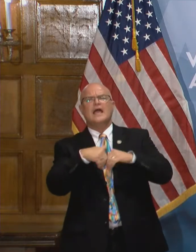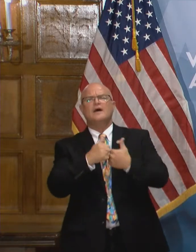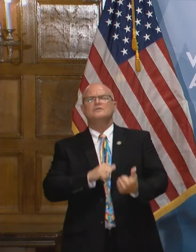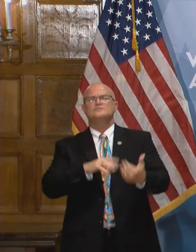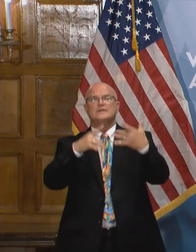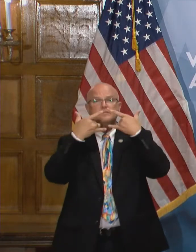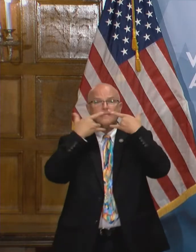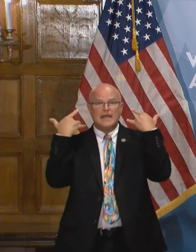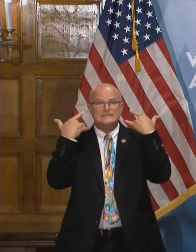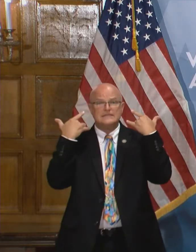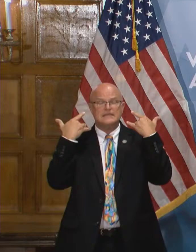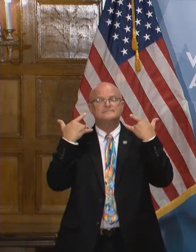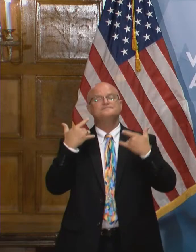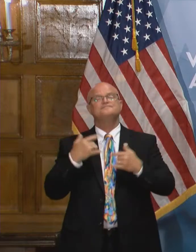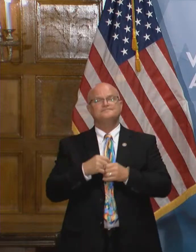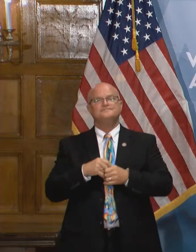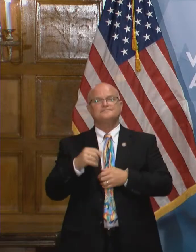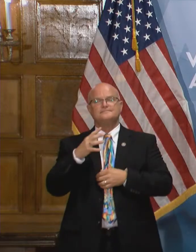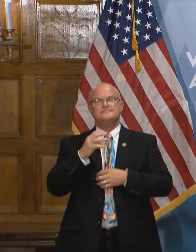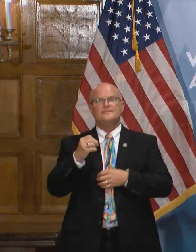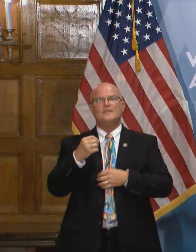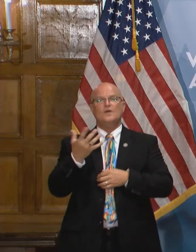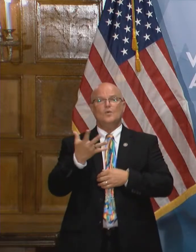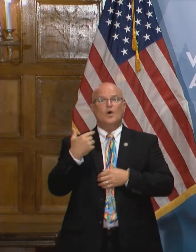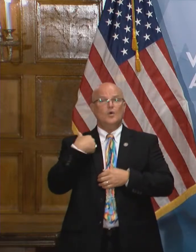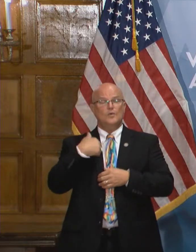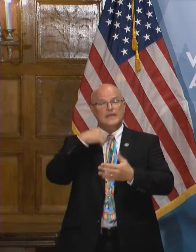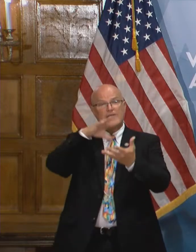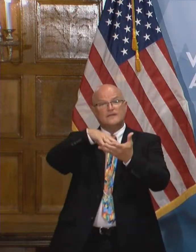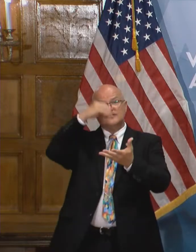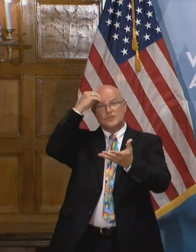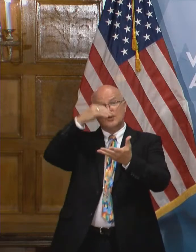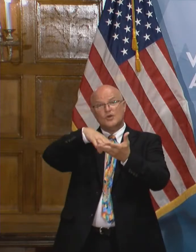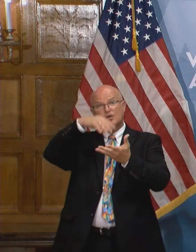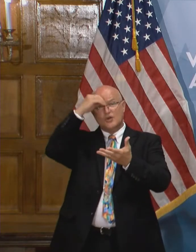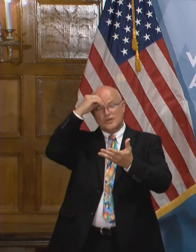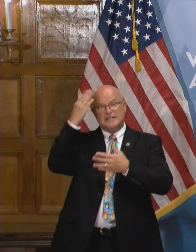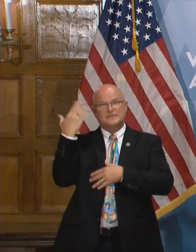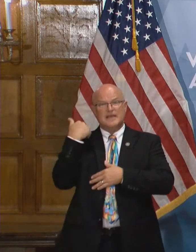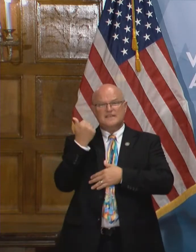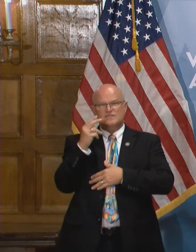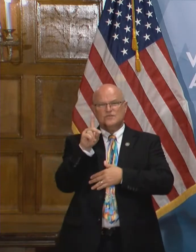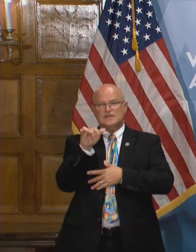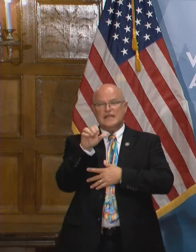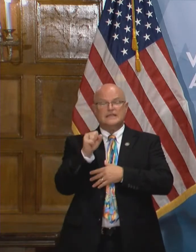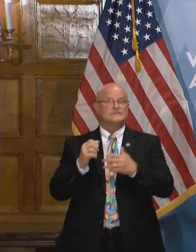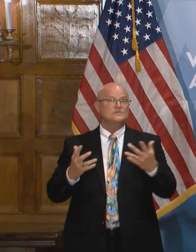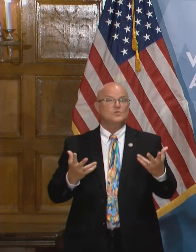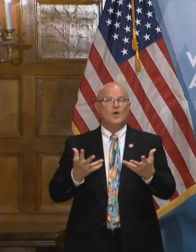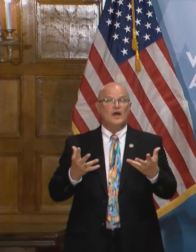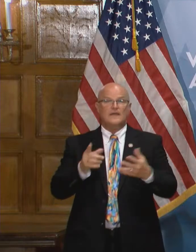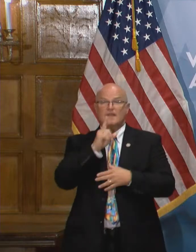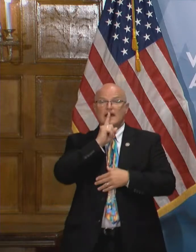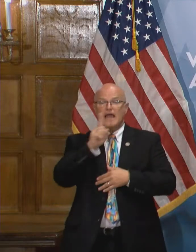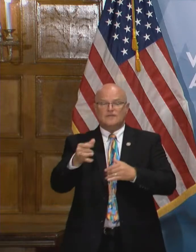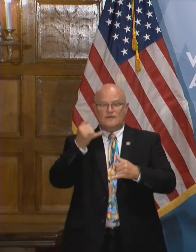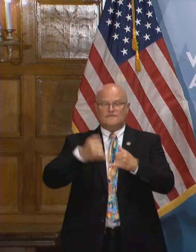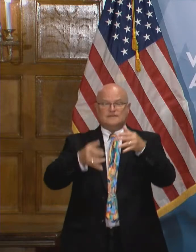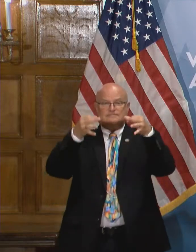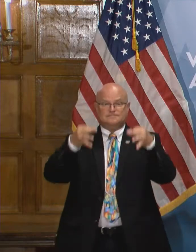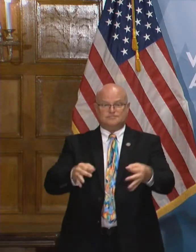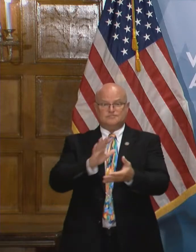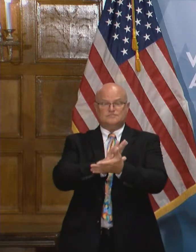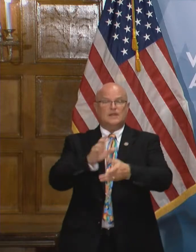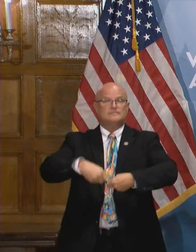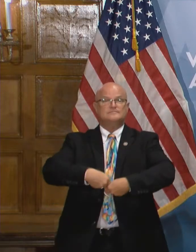address masking in that. And what we have learned in the last couple of days is that the actual final document that